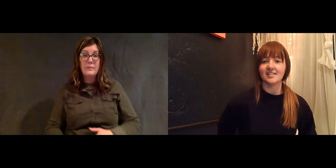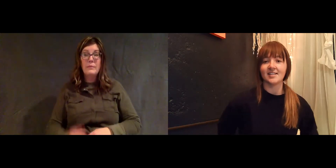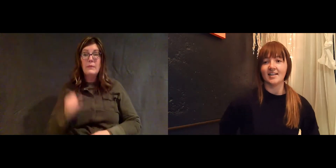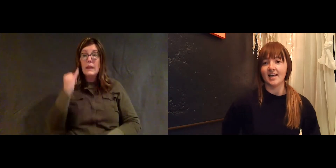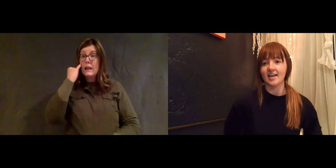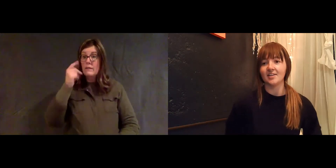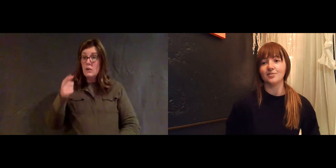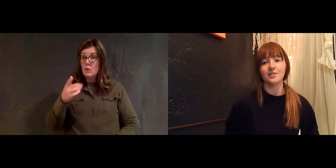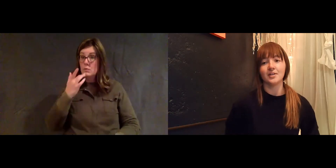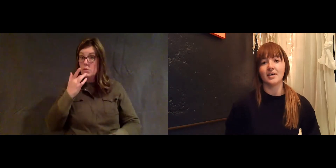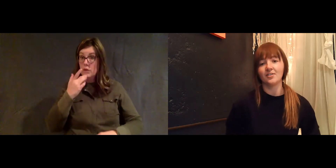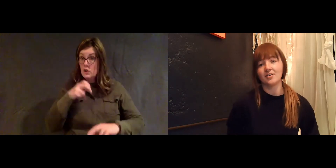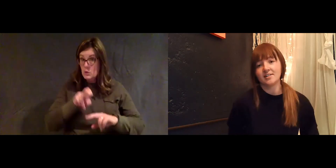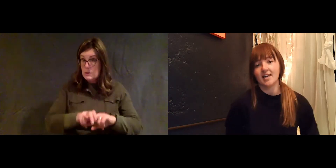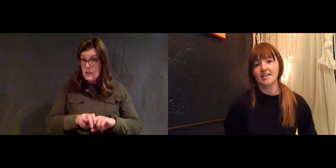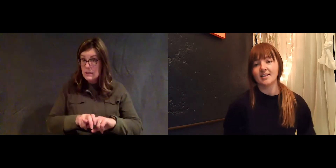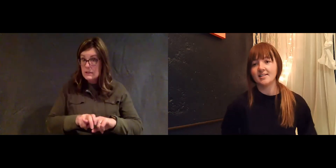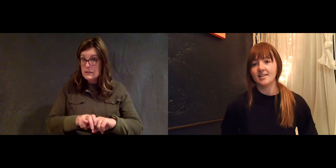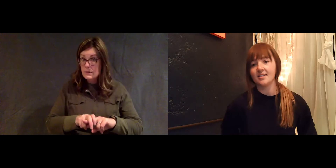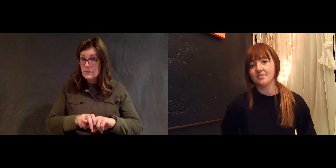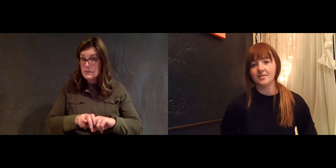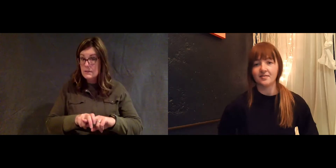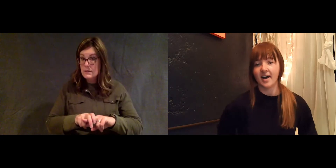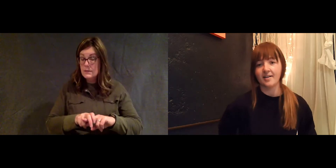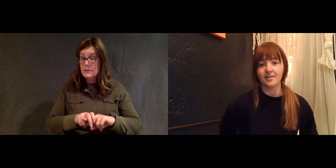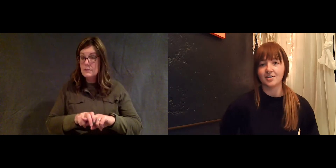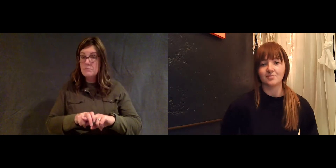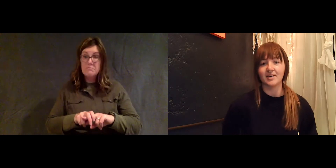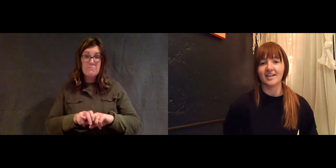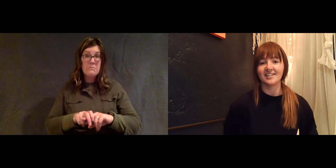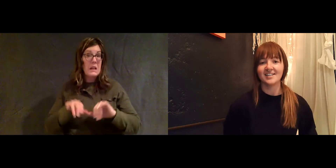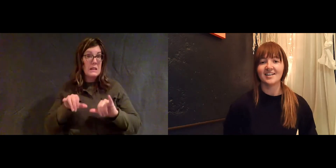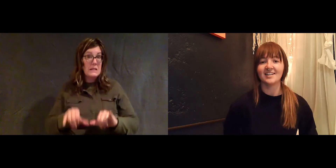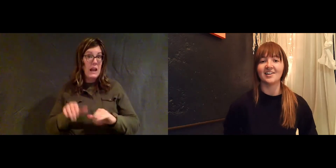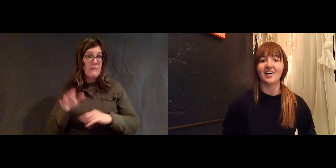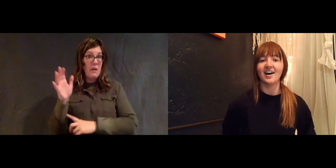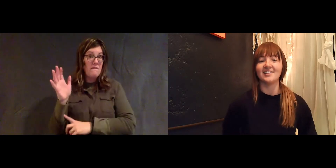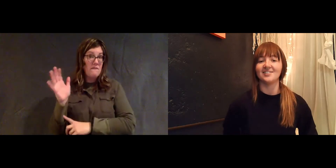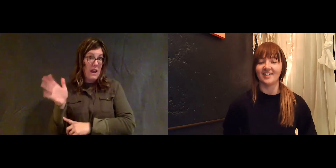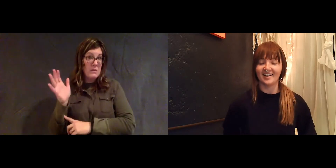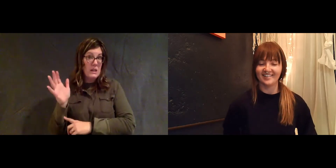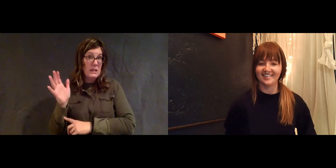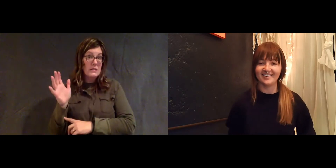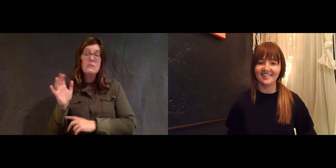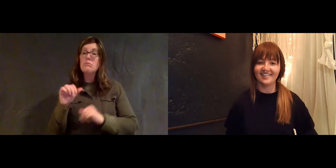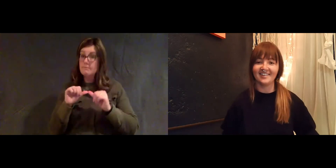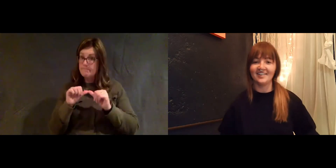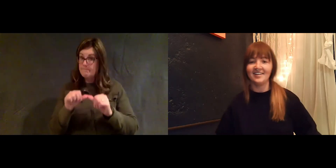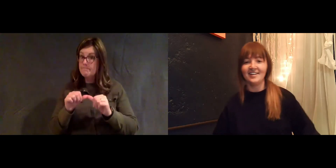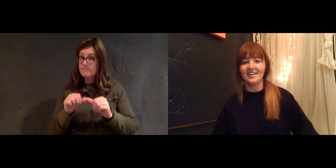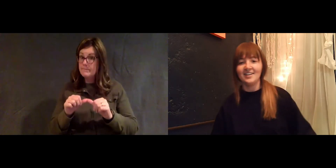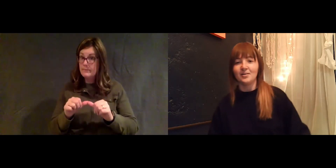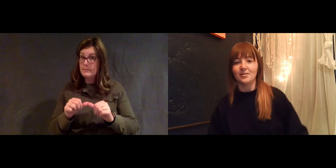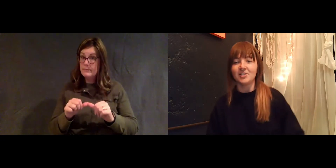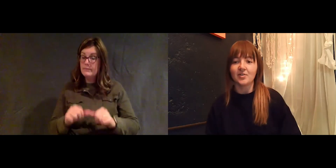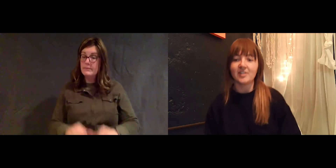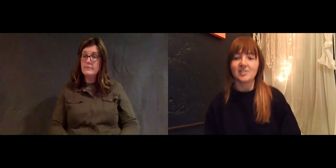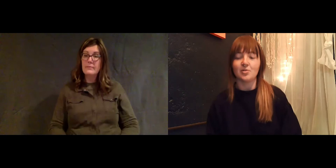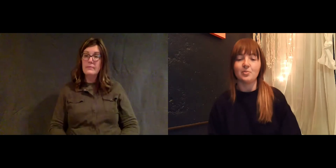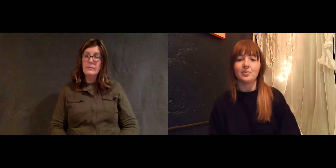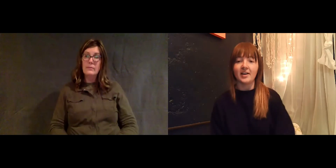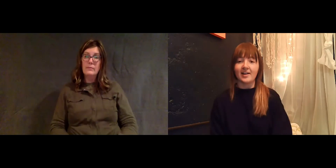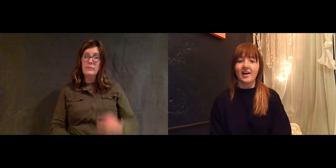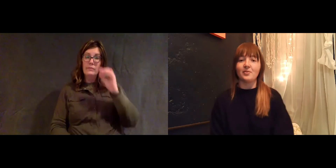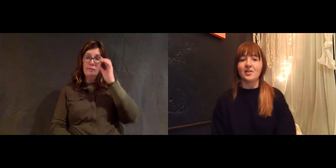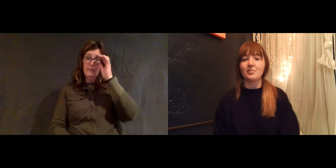stay seated and you feel like you could stay in the seat for 5-ish minutes, then go ahead and do that. We're just going